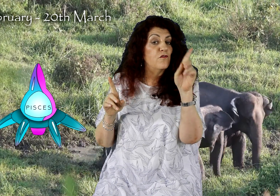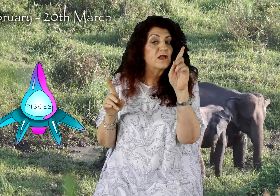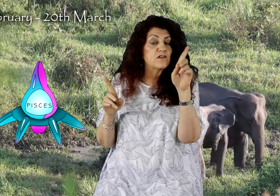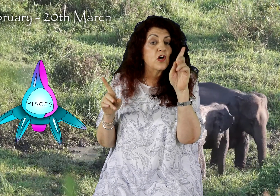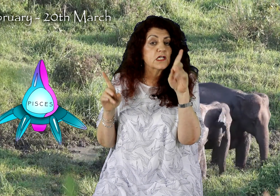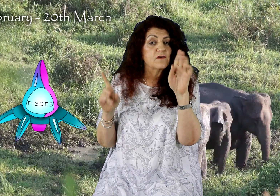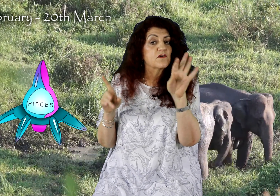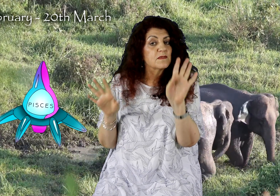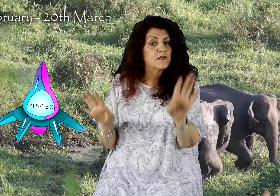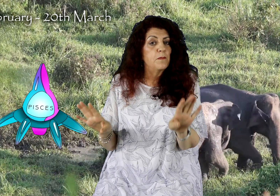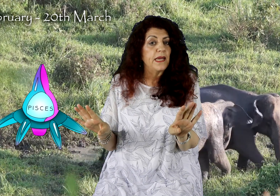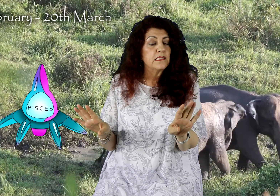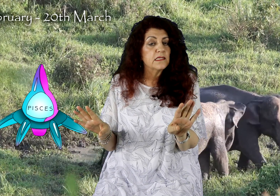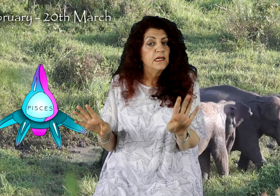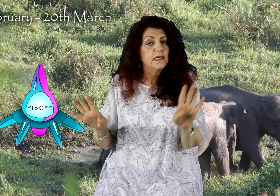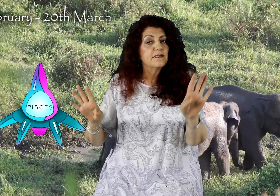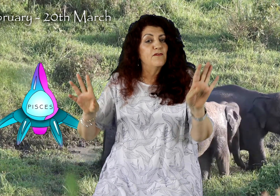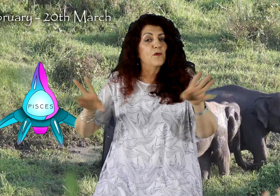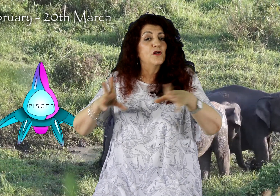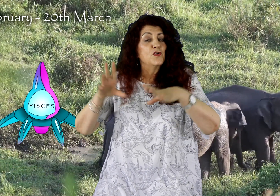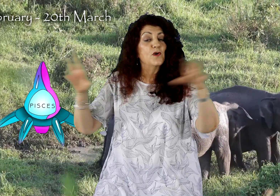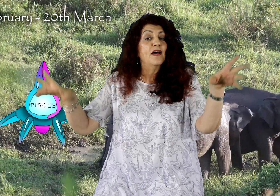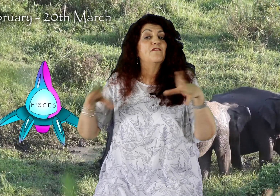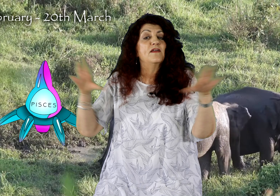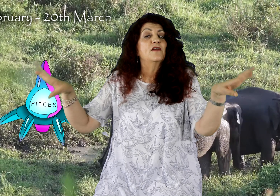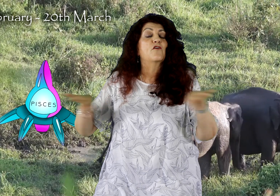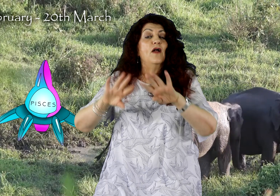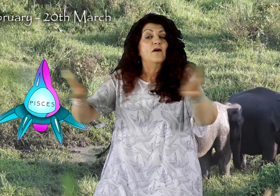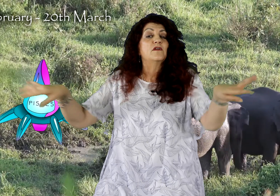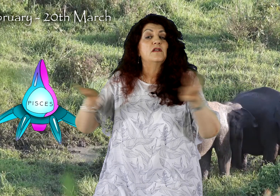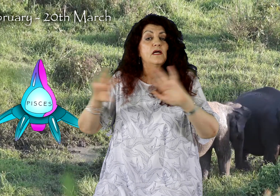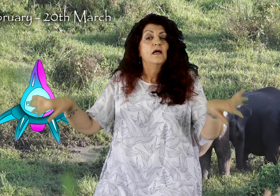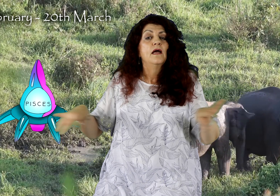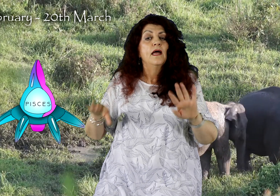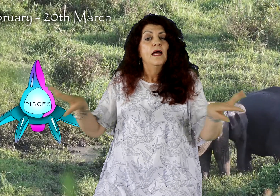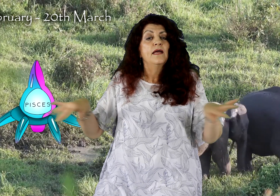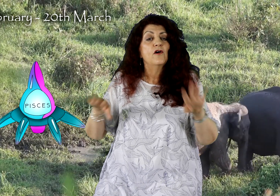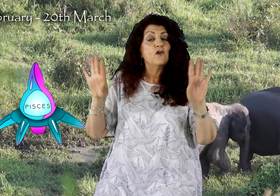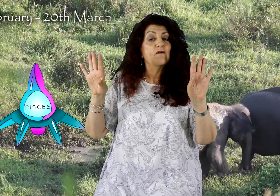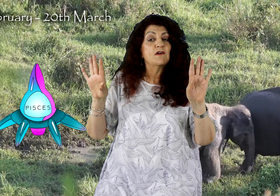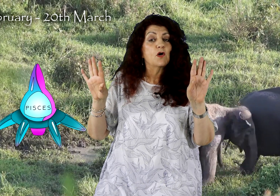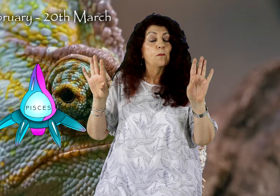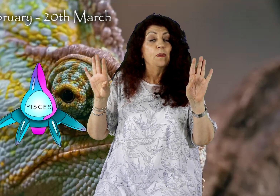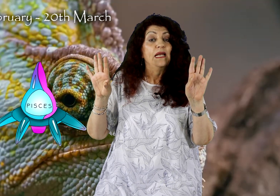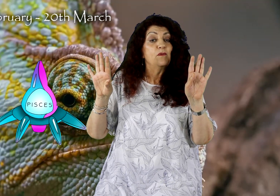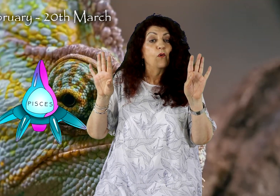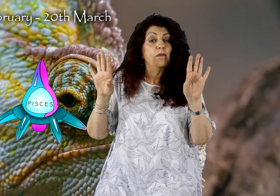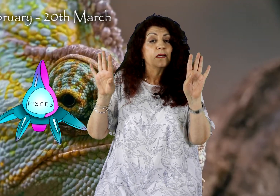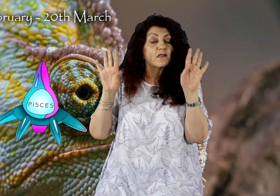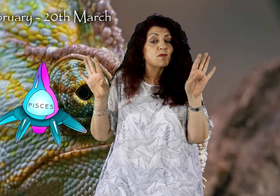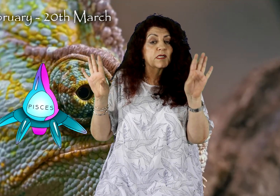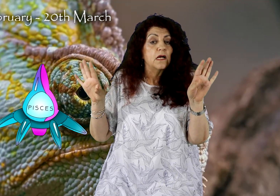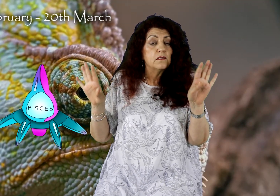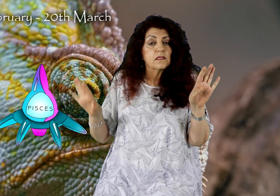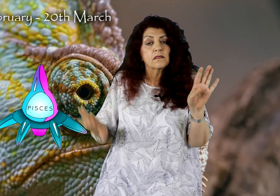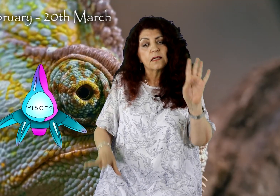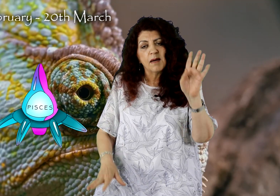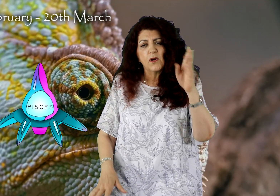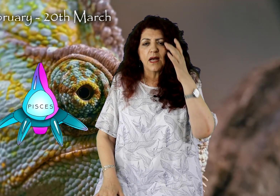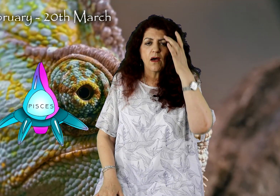friends asking for some space? Is everyone in your life feeling crowded? And are you having a complete wobbly as a result? Come on now,